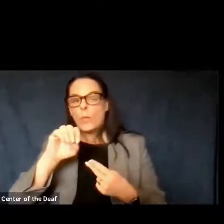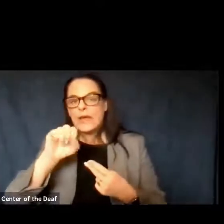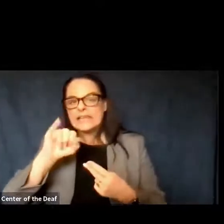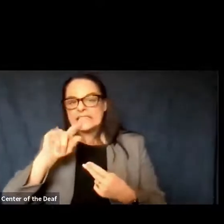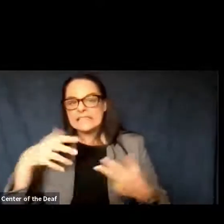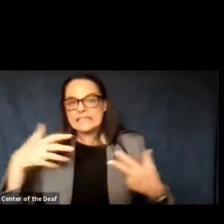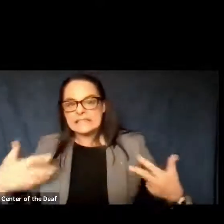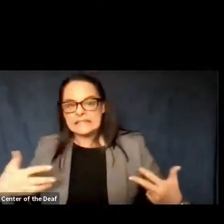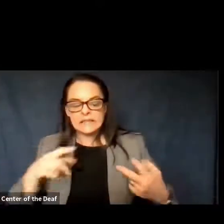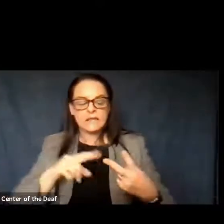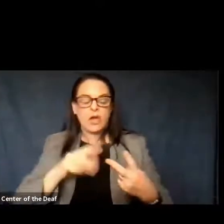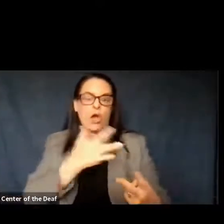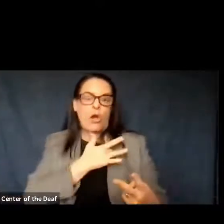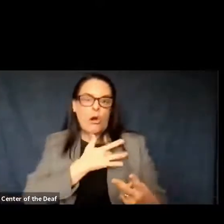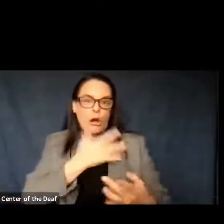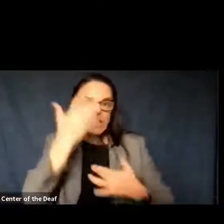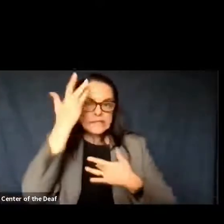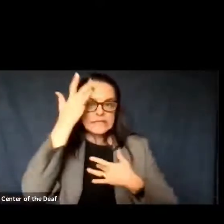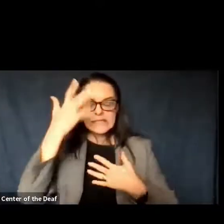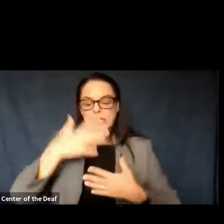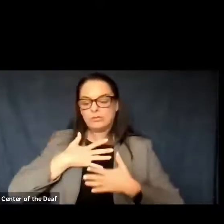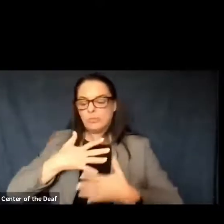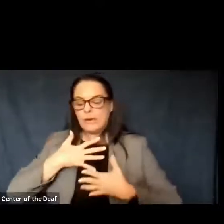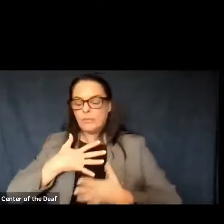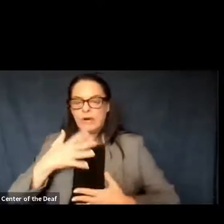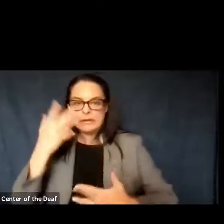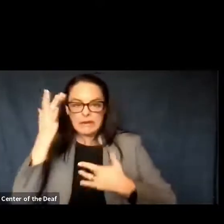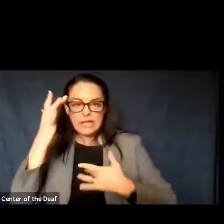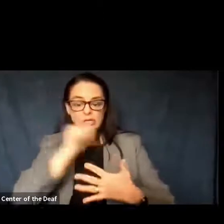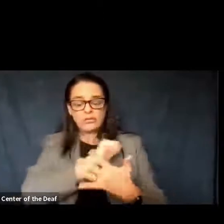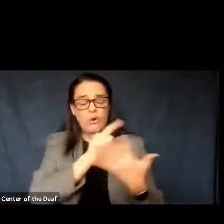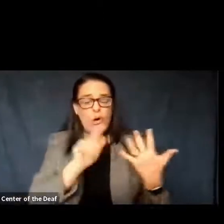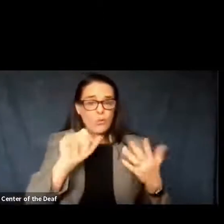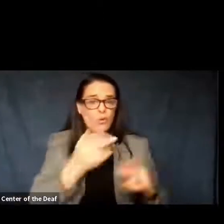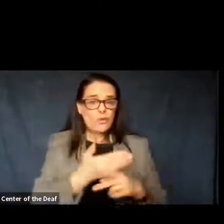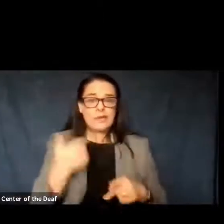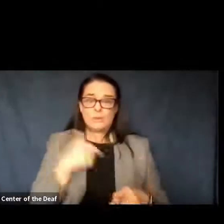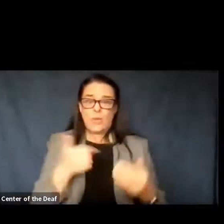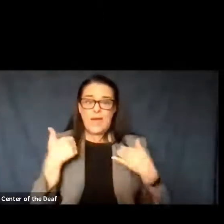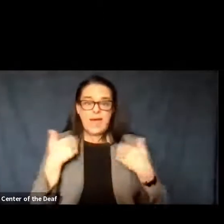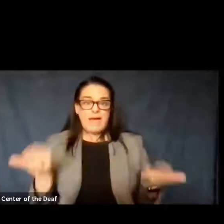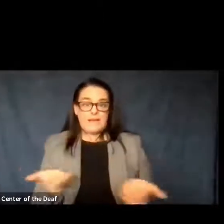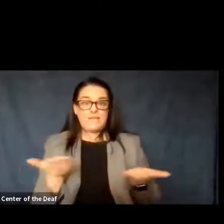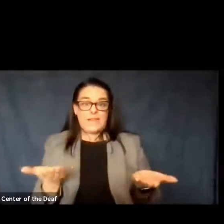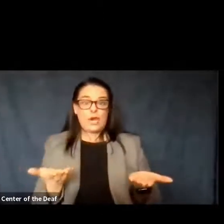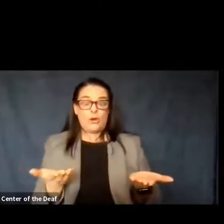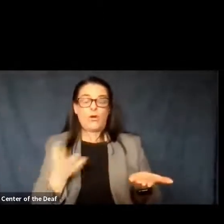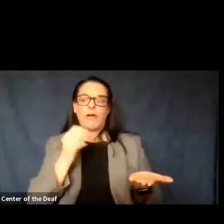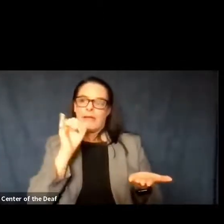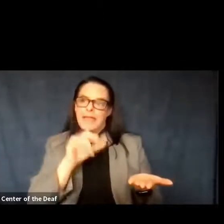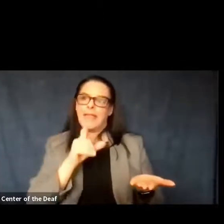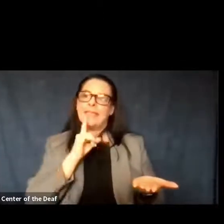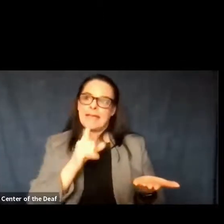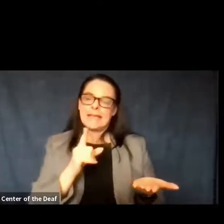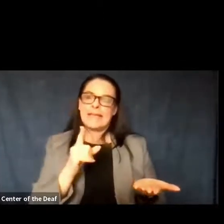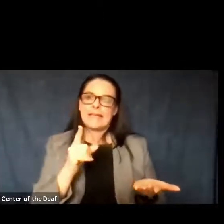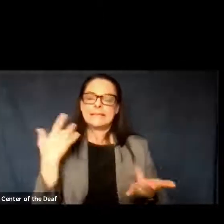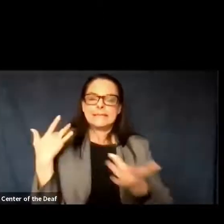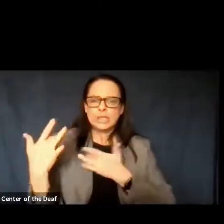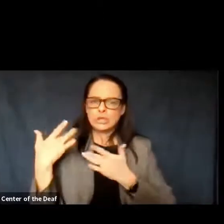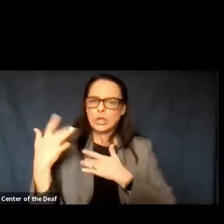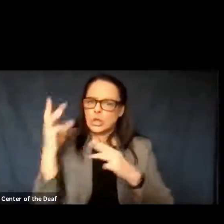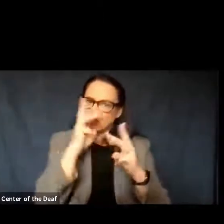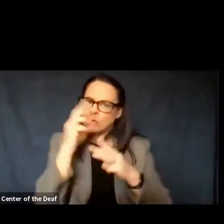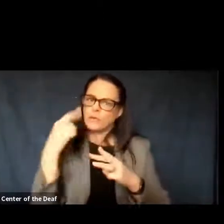and respiratory illnesses. All of those things, we have it here, and it is concerning for our